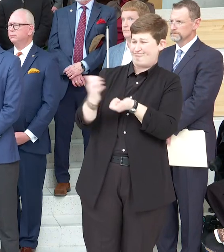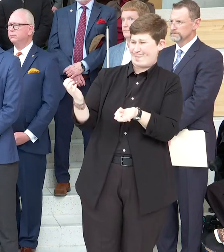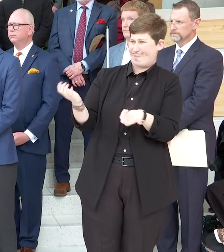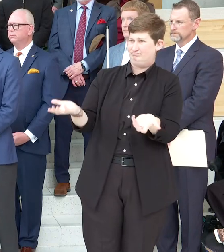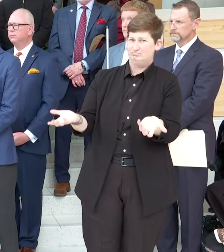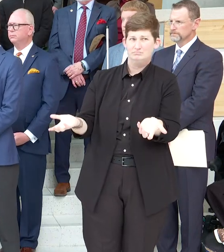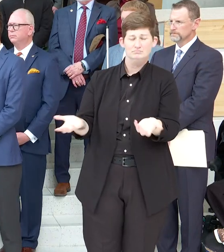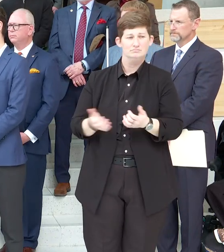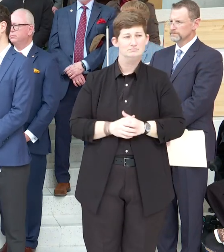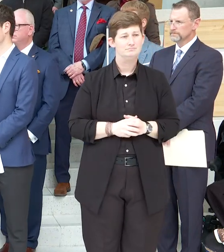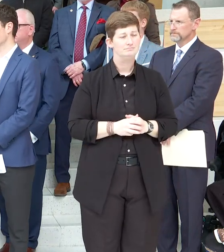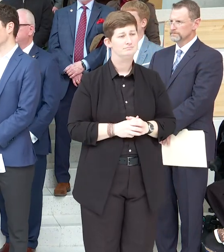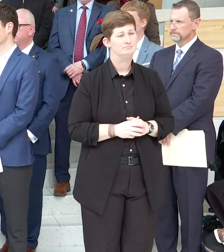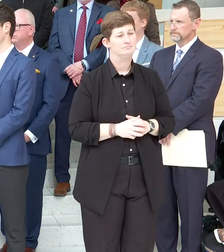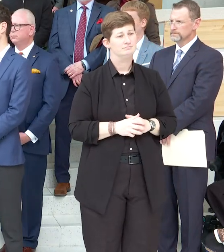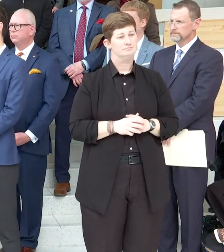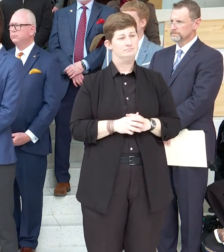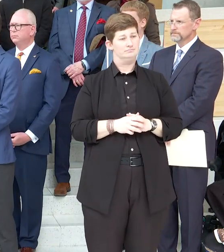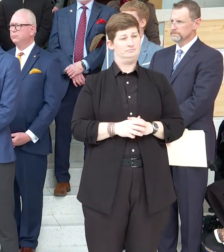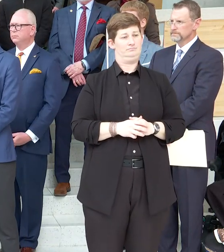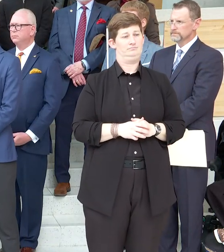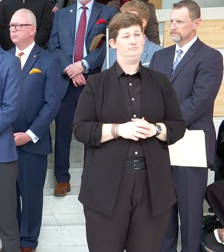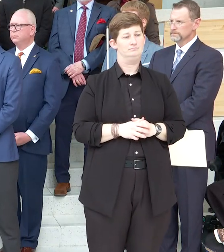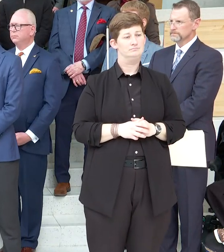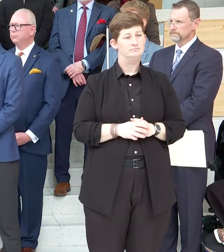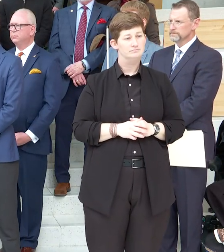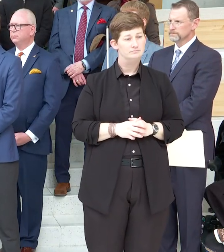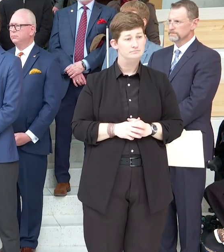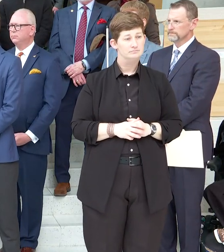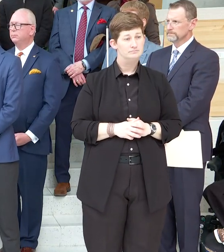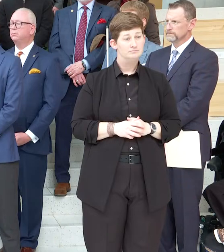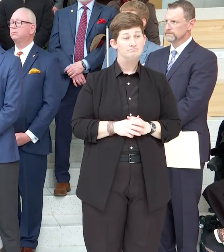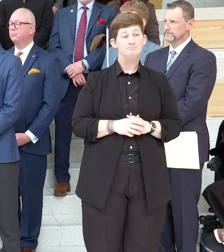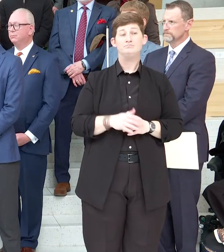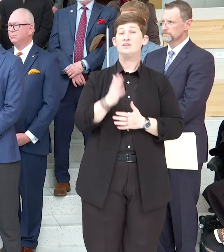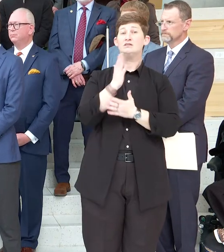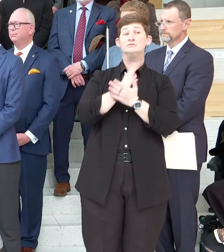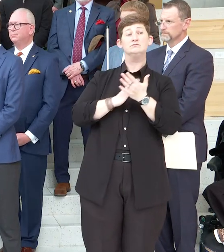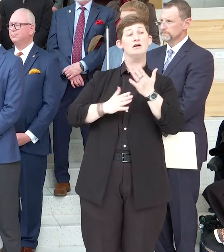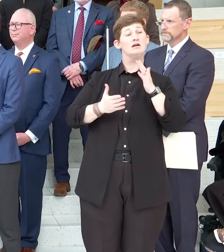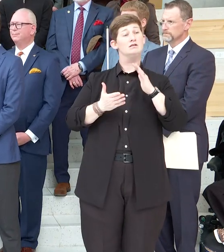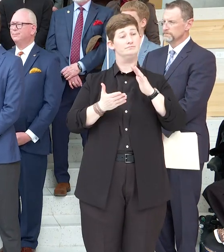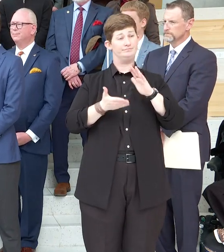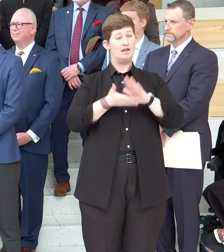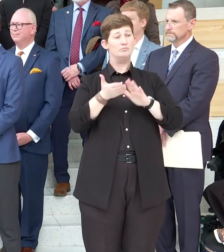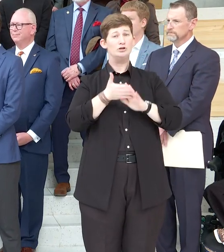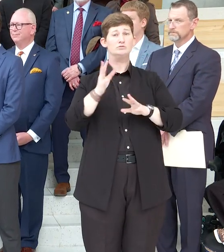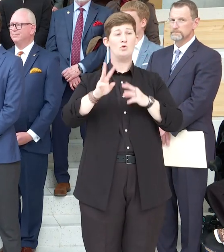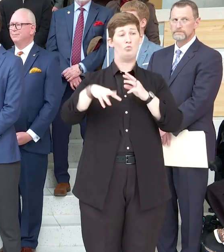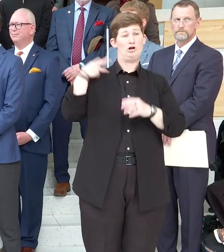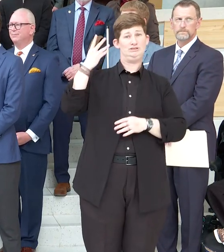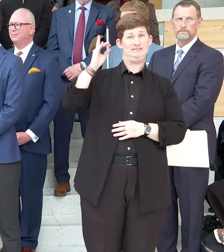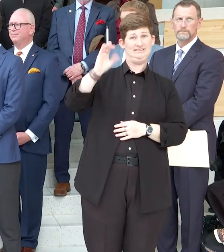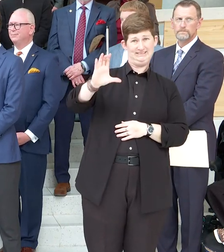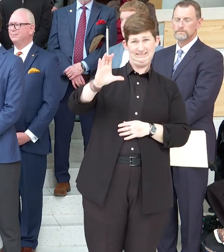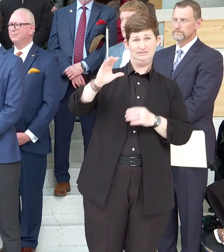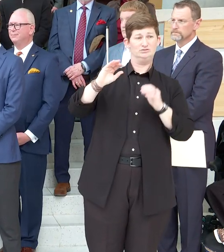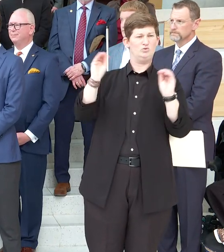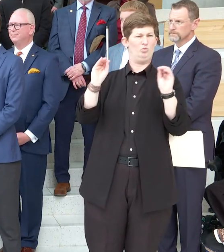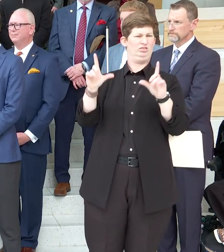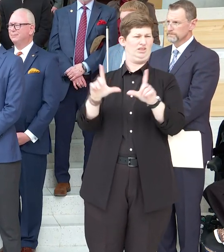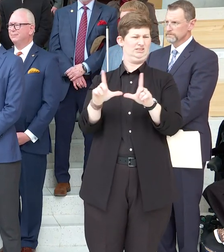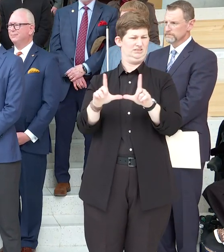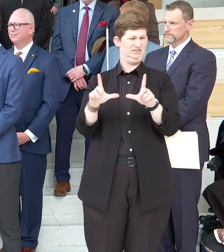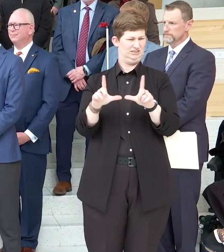hearing about increasingly has been operating in Washington, D.C. without a license. Late last year, D.C. leaders sent out advisories cautioning residents